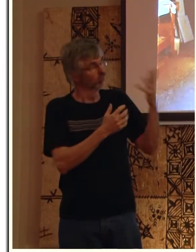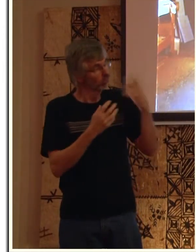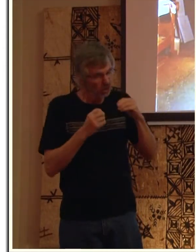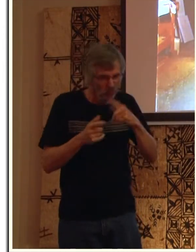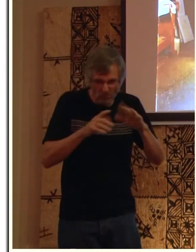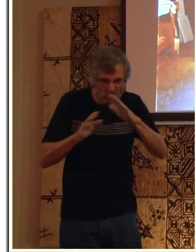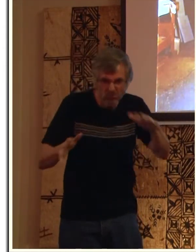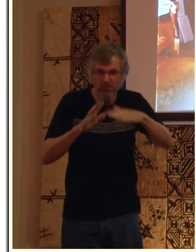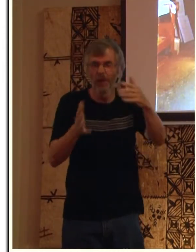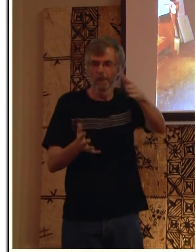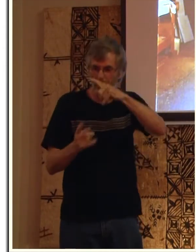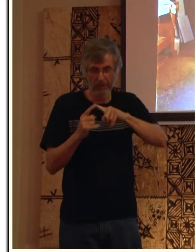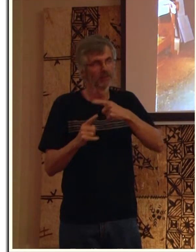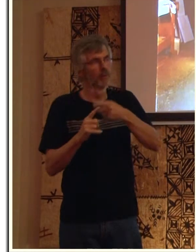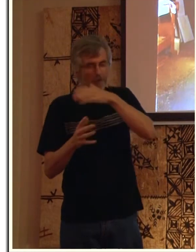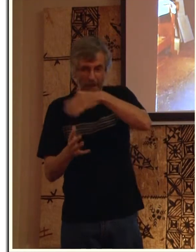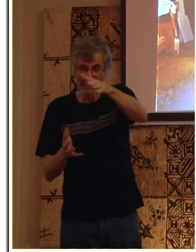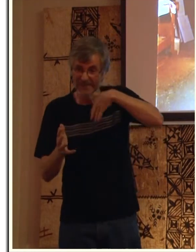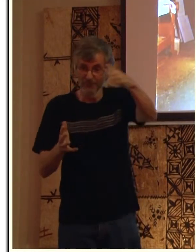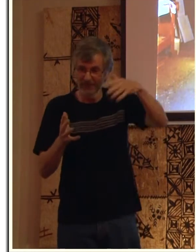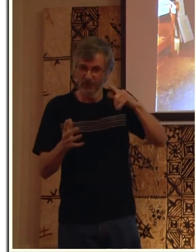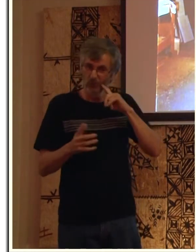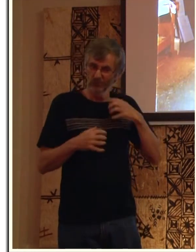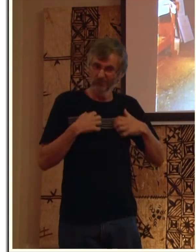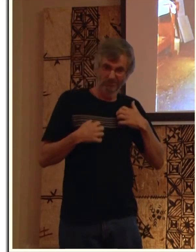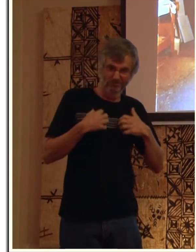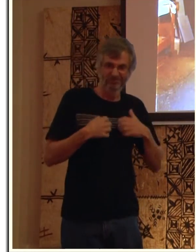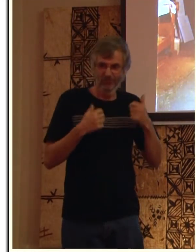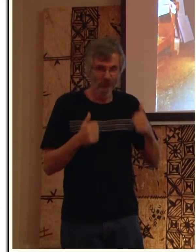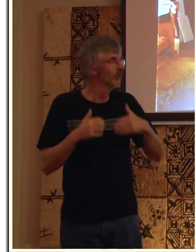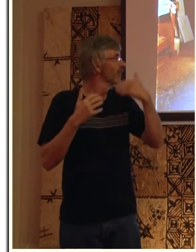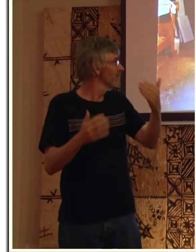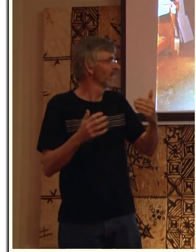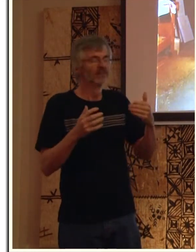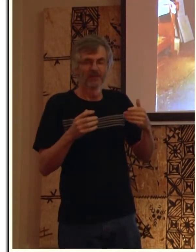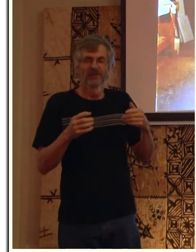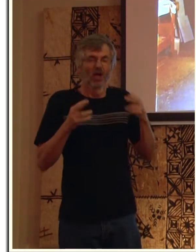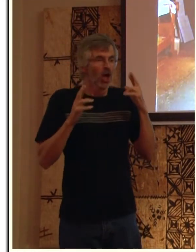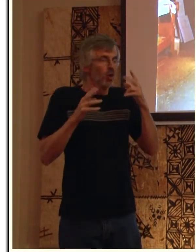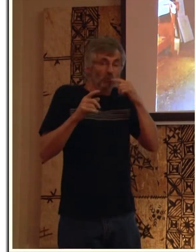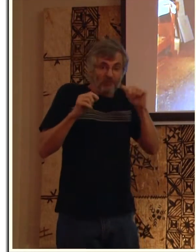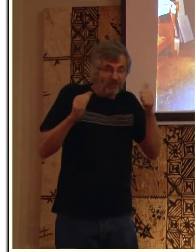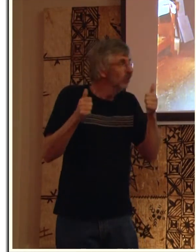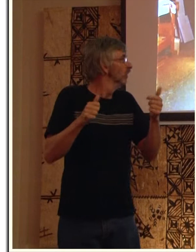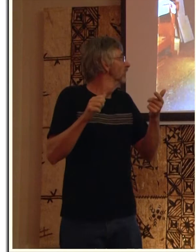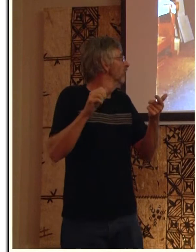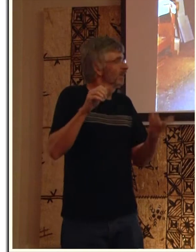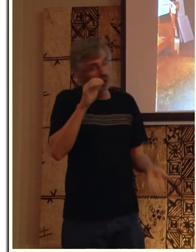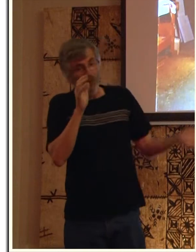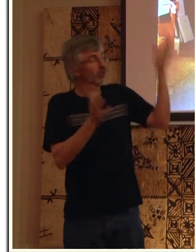was a really interesting process. So once we finished all that, we